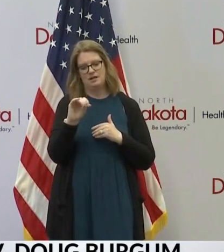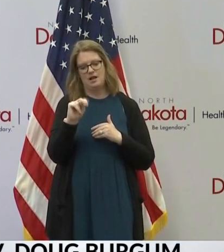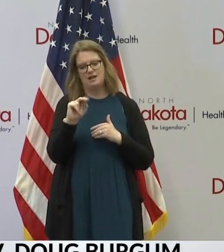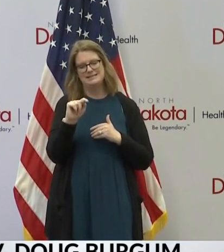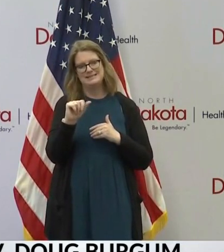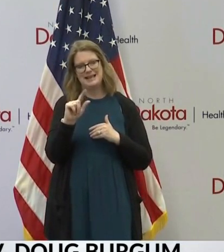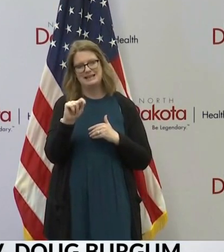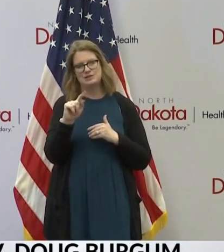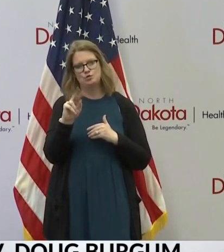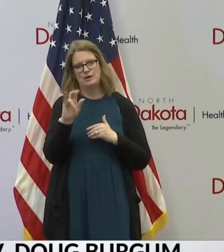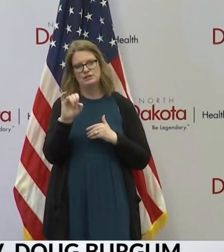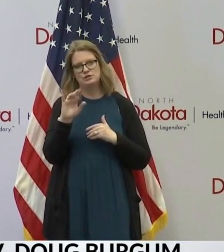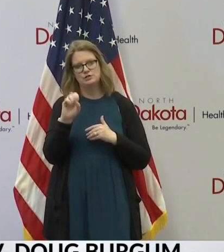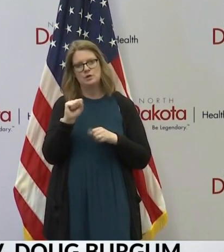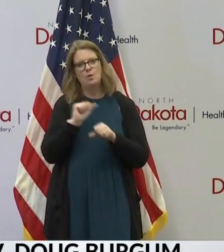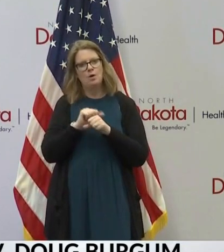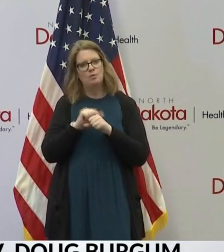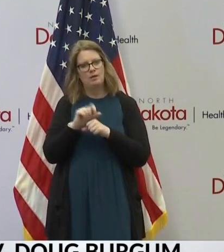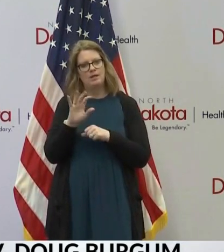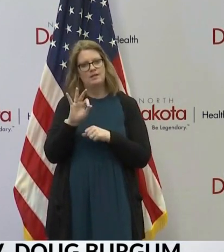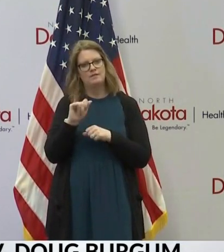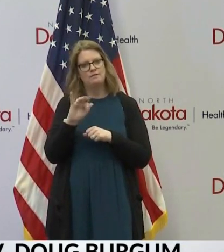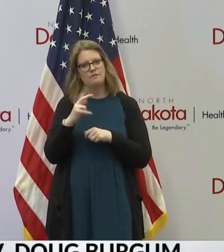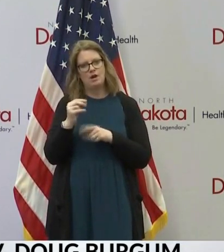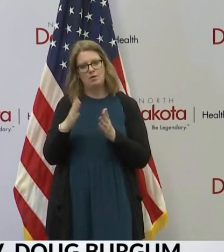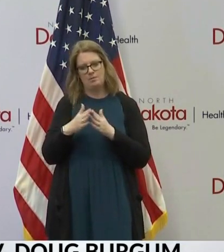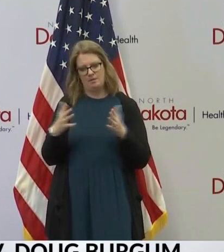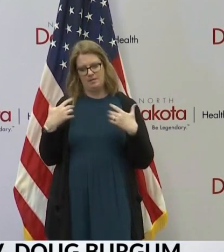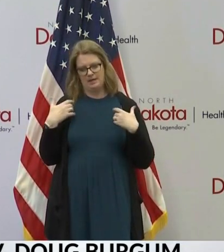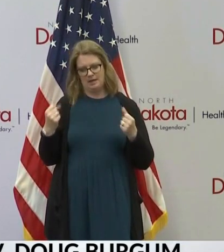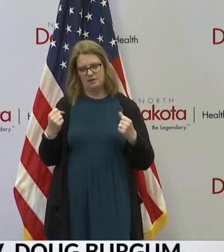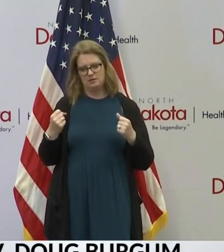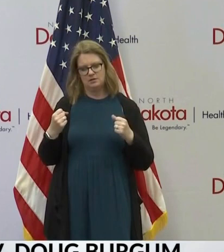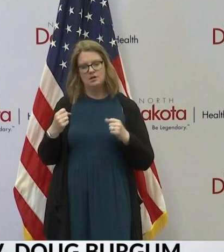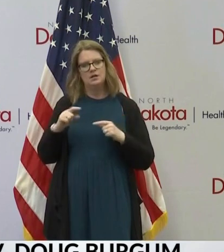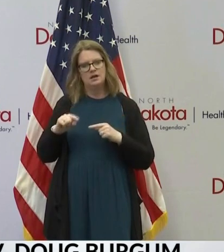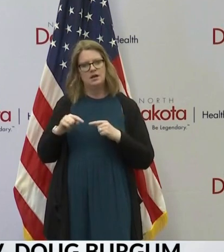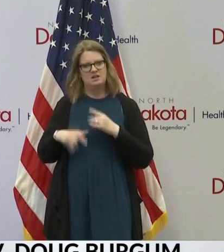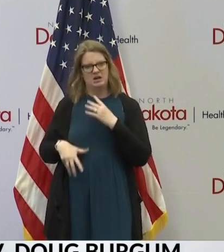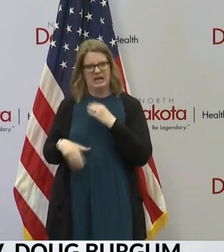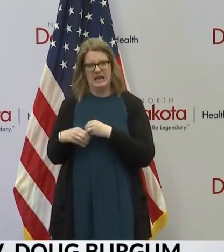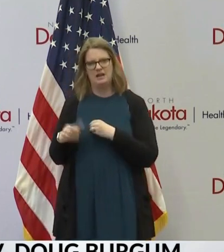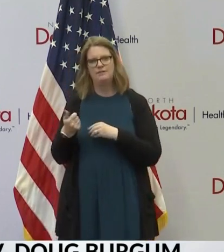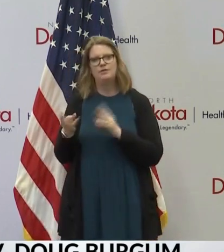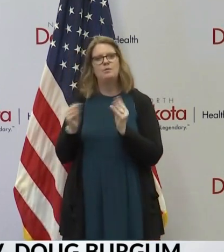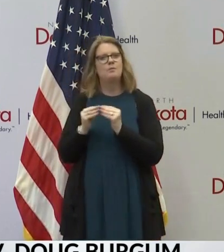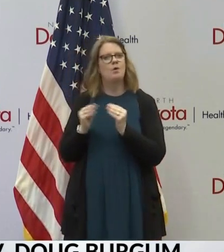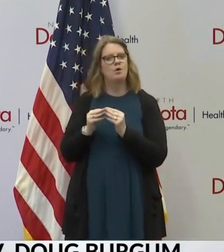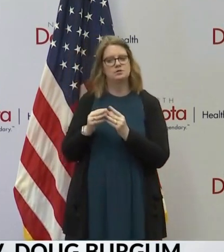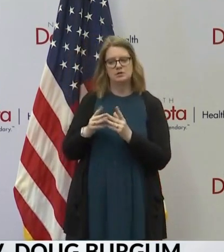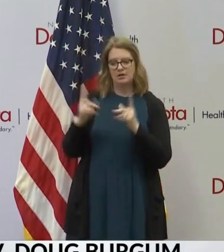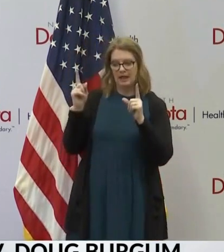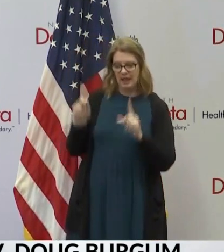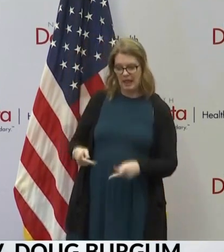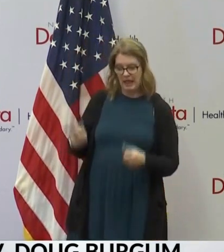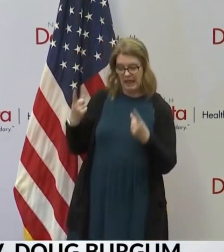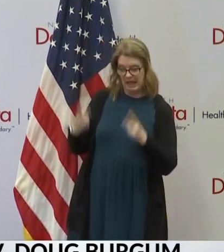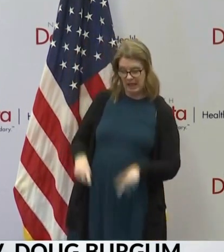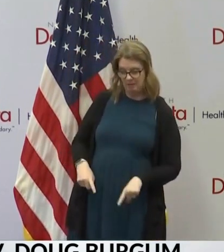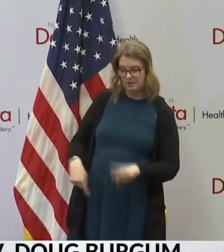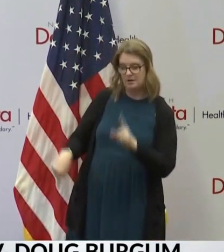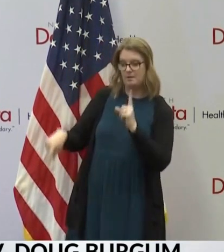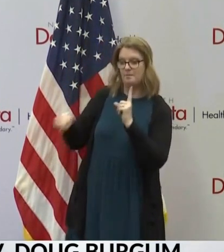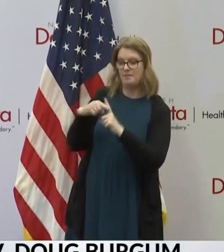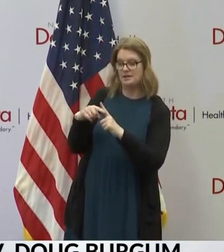in Fargo Public Health right now. That number is going to be augmented with a few more. And so whenever we get a positive case